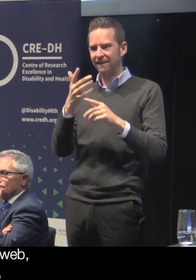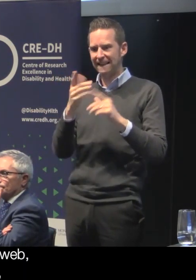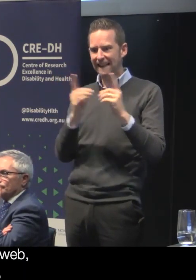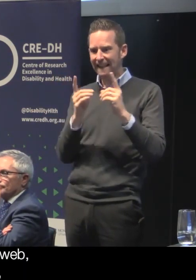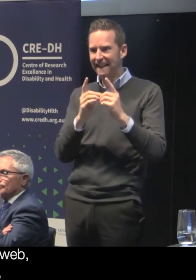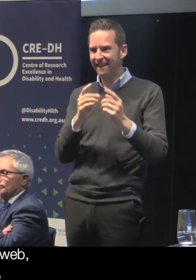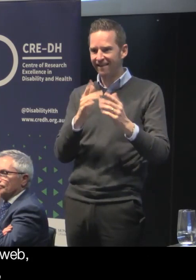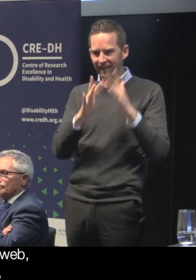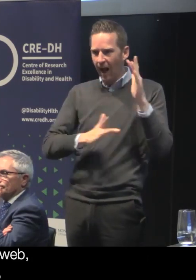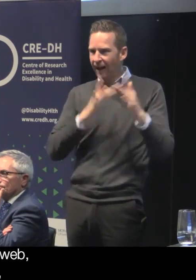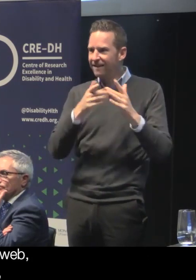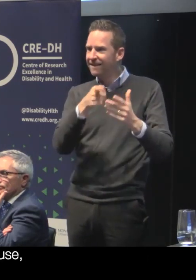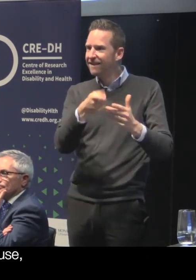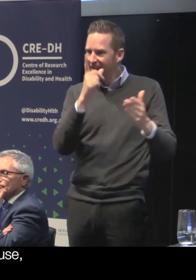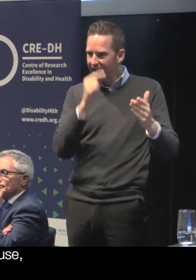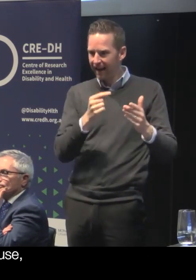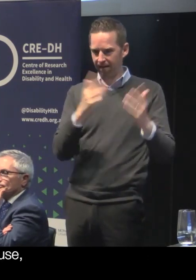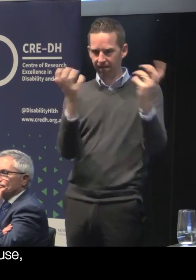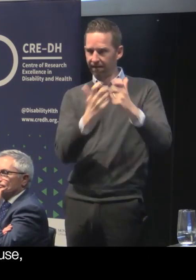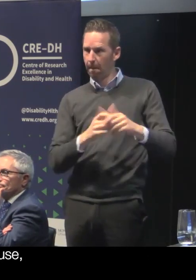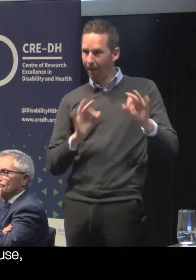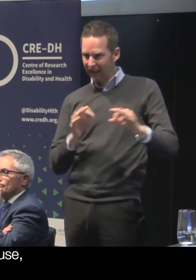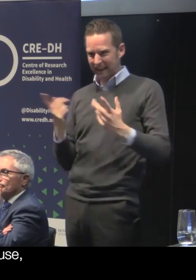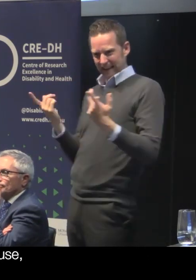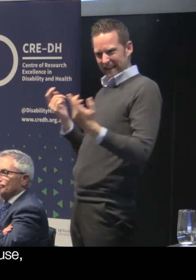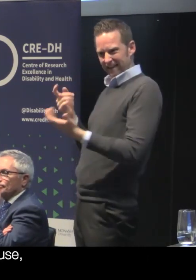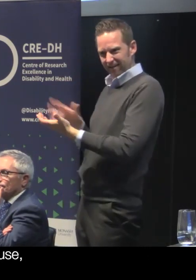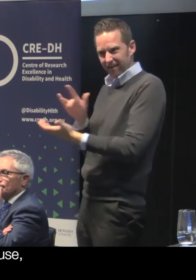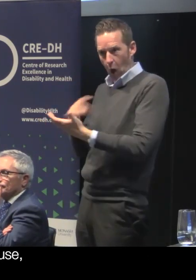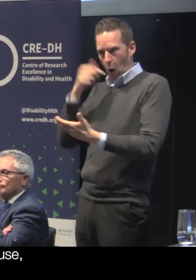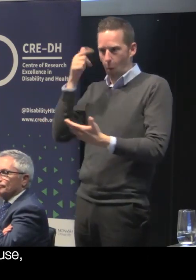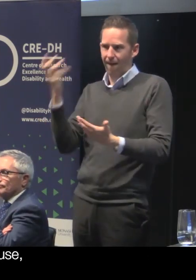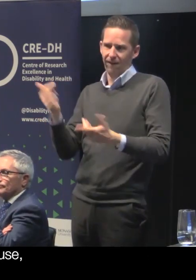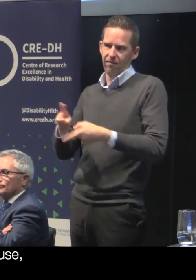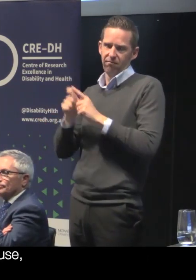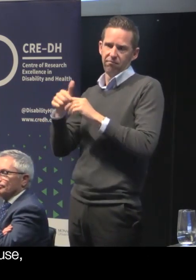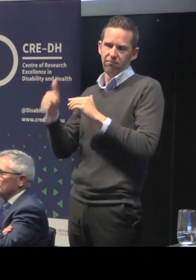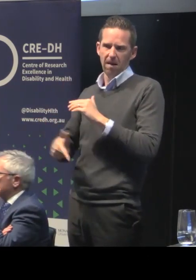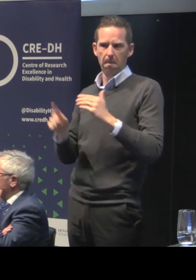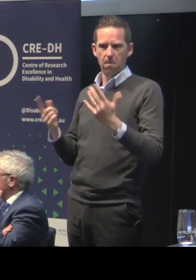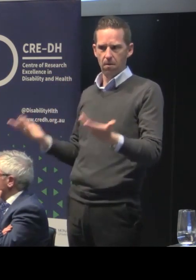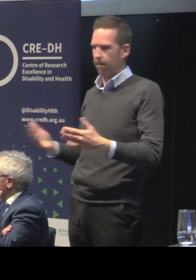really simple and is, you know, really easy to use? I know there are other more complex sites. Is there anything?